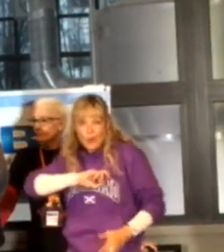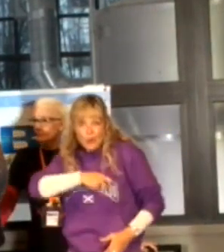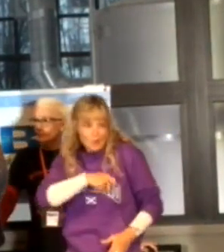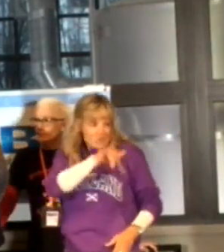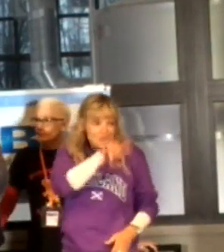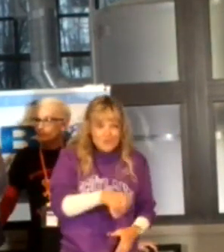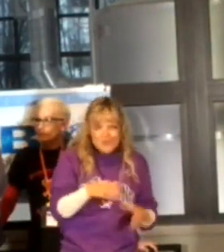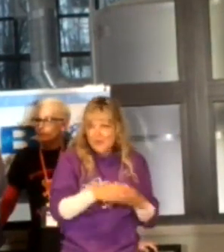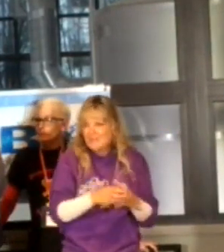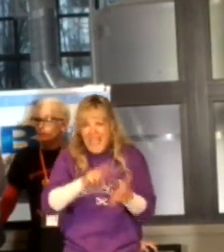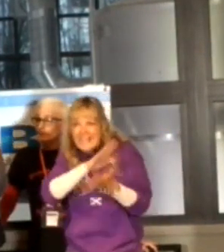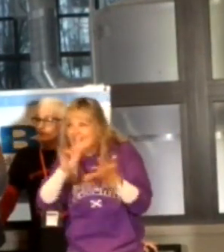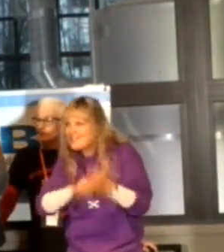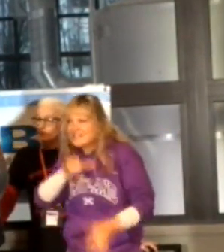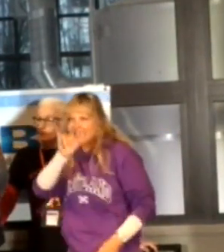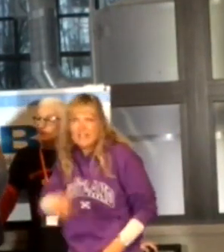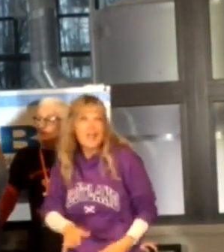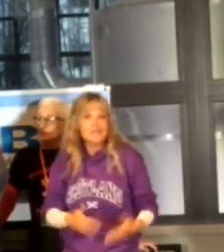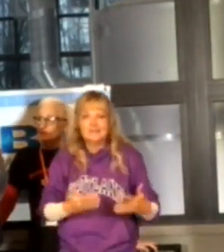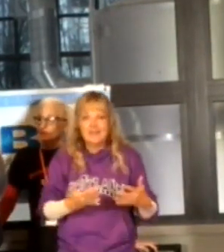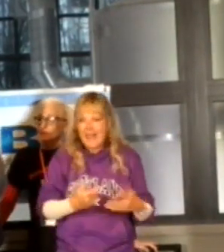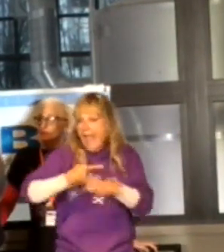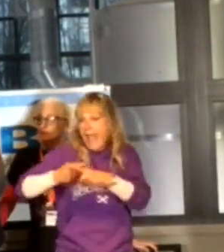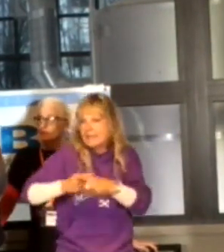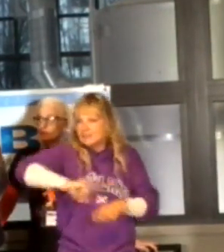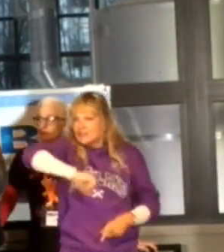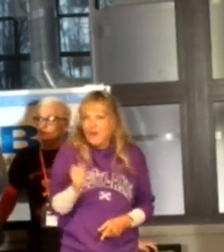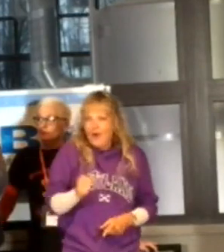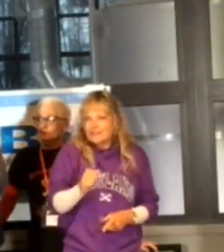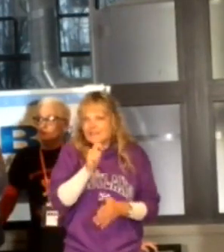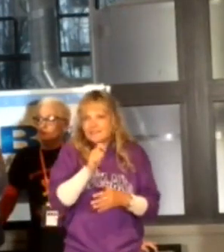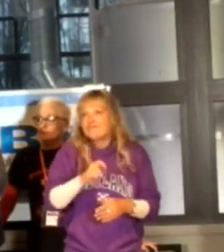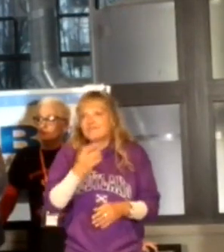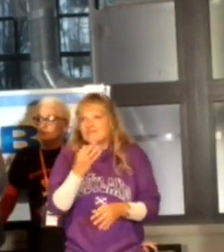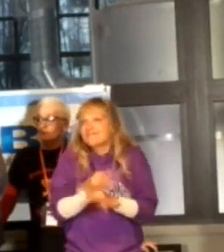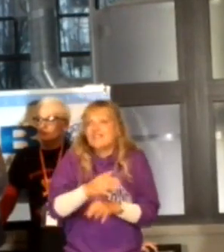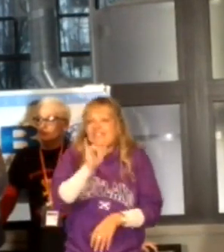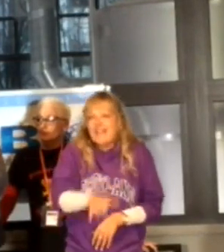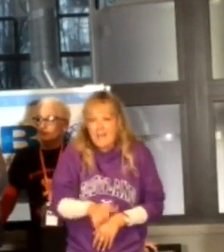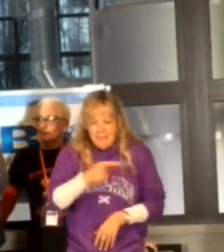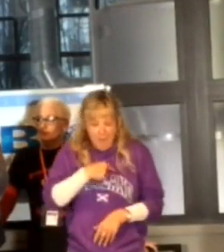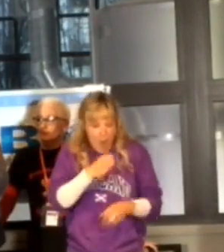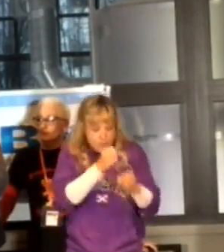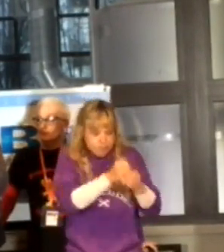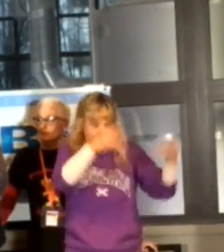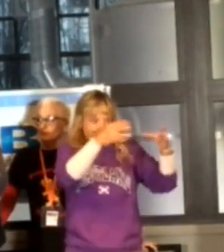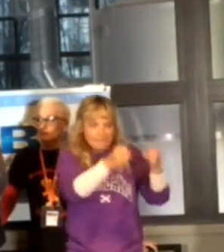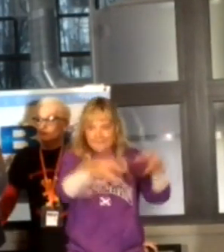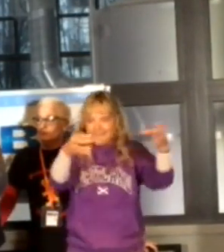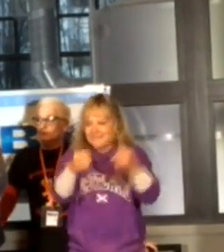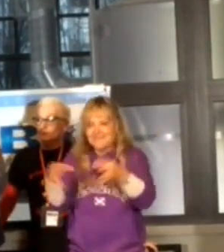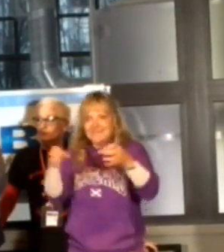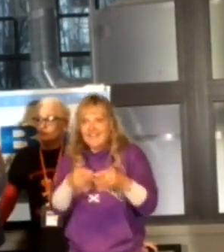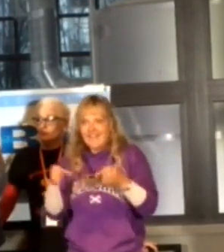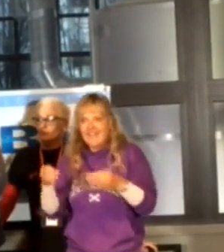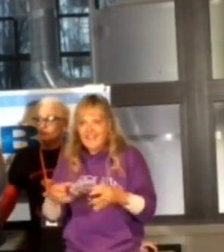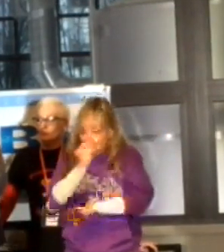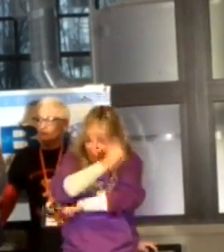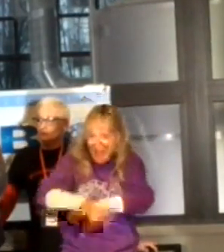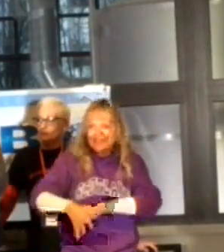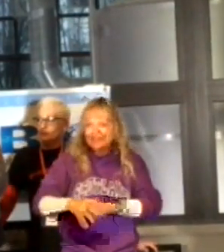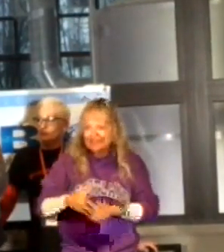yes, NHS for yes, English Scots for yes. There has been a huge growth in grassroots activist